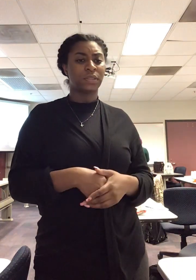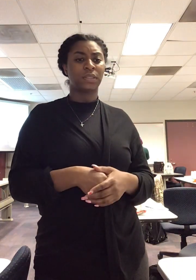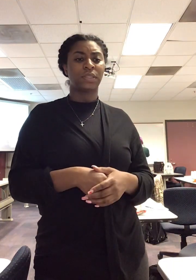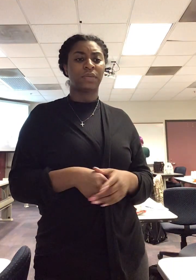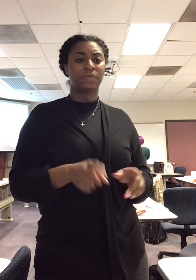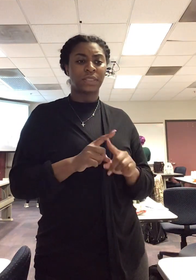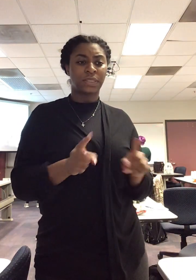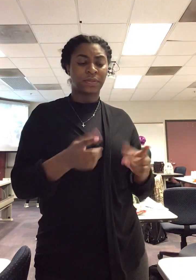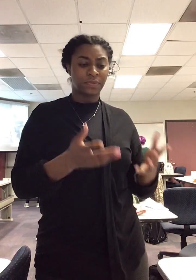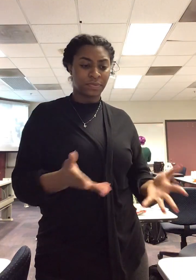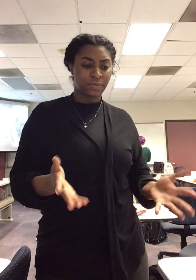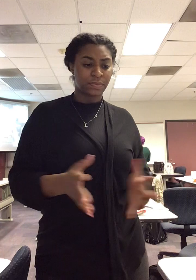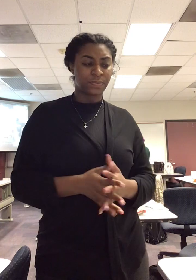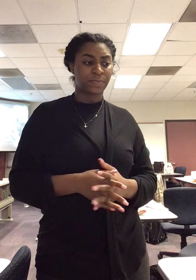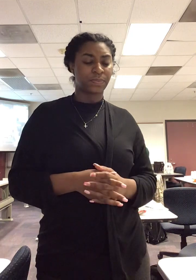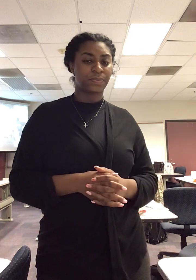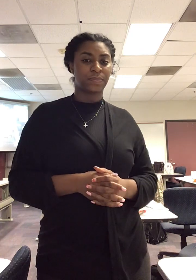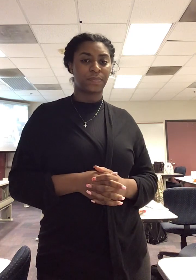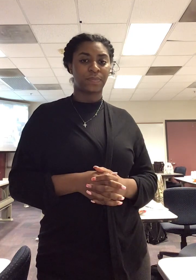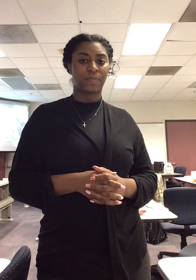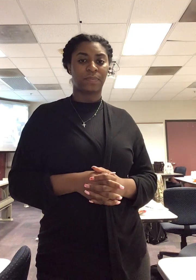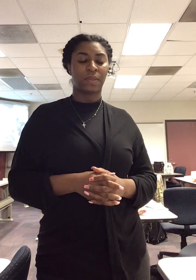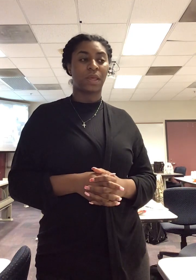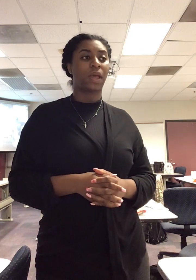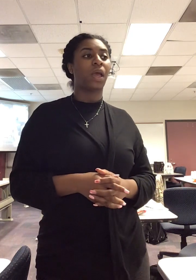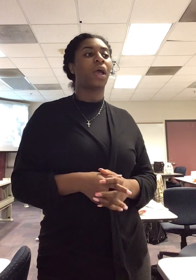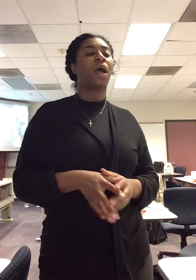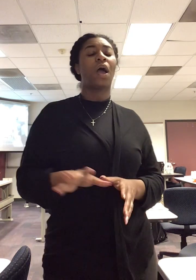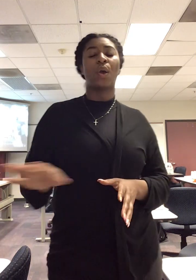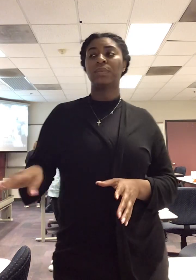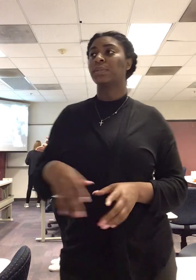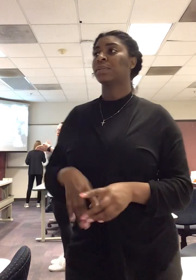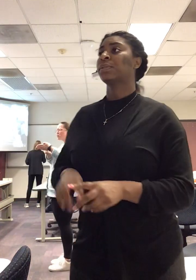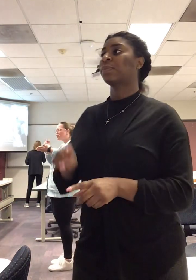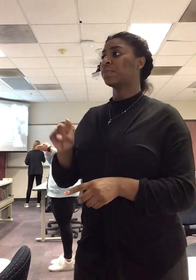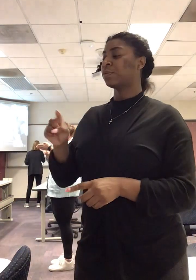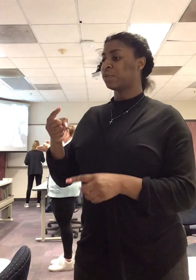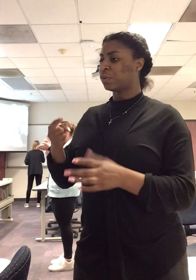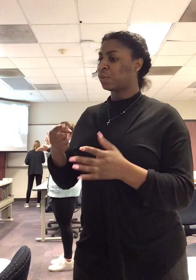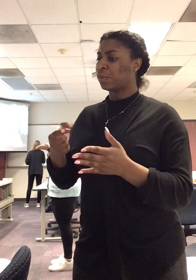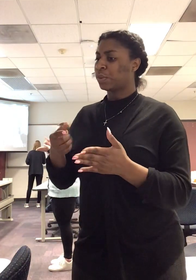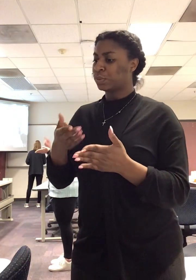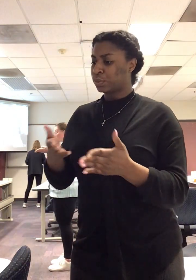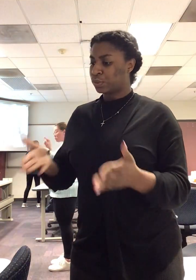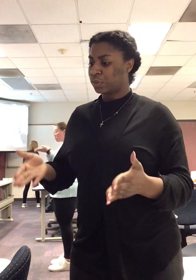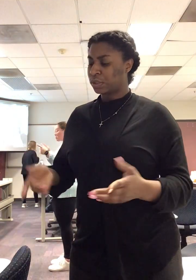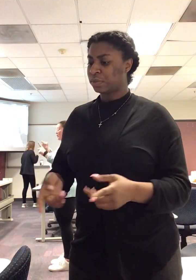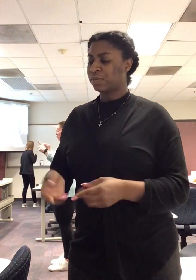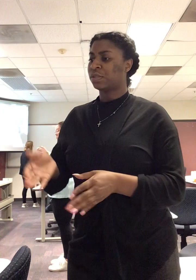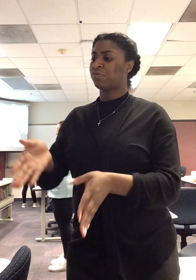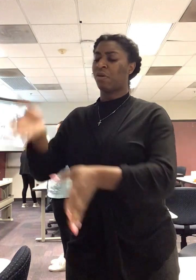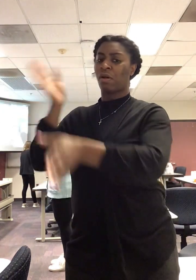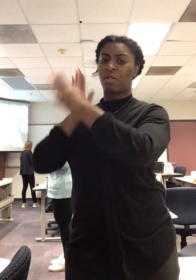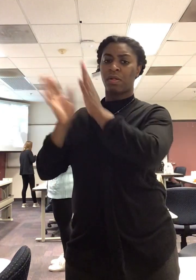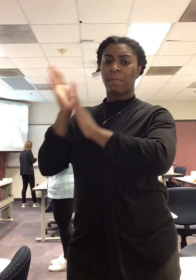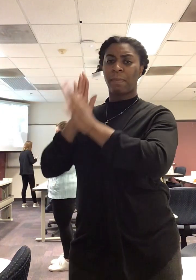Some primary sources might be if you go back and you look at some, like maybe a newspaper back then. Okay, so from that